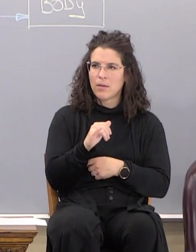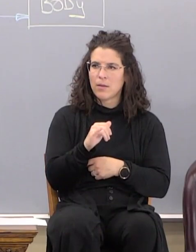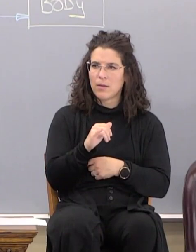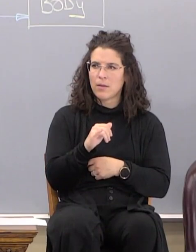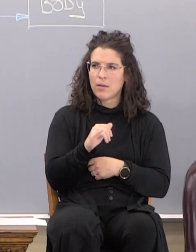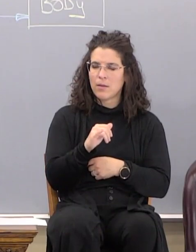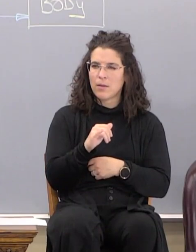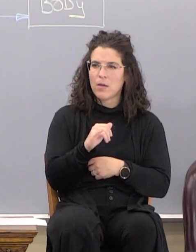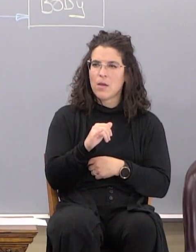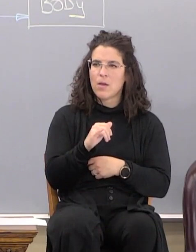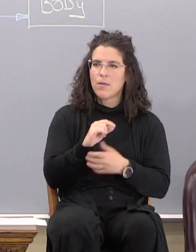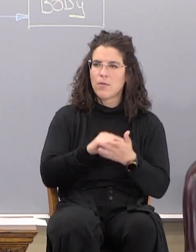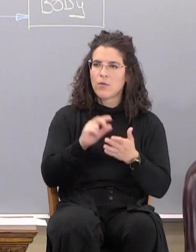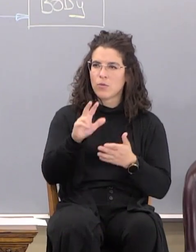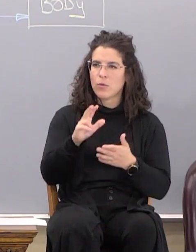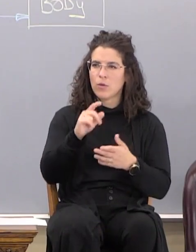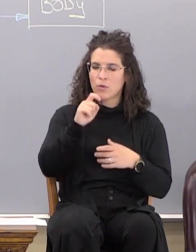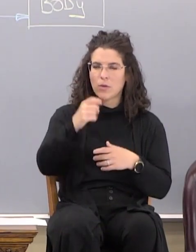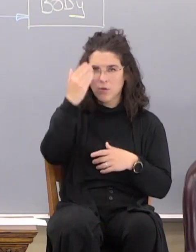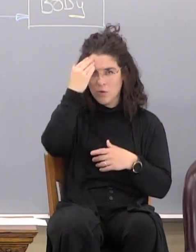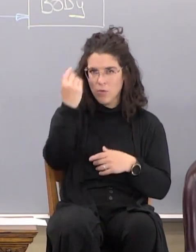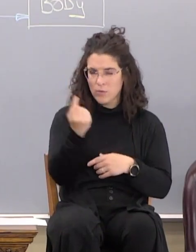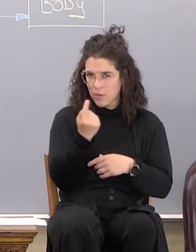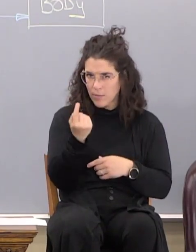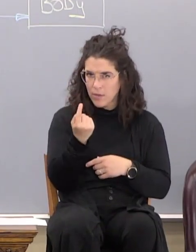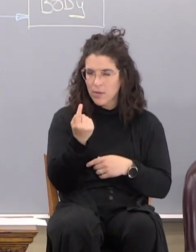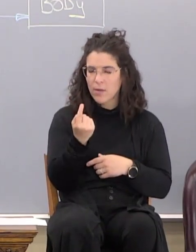Verse 3. You got to know something.